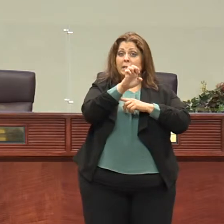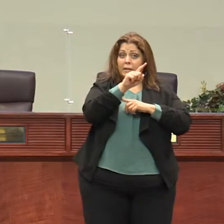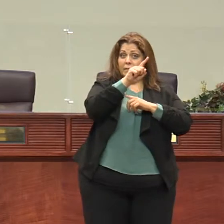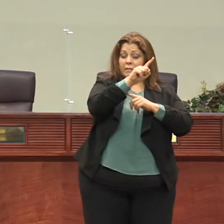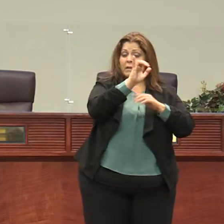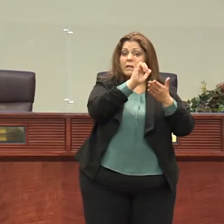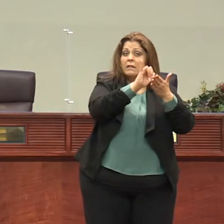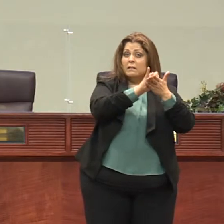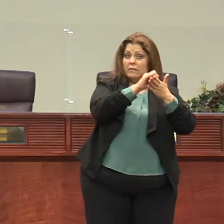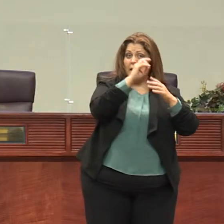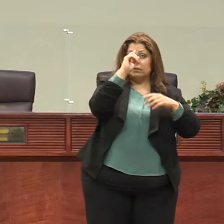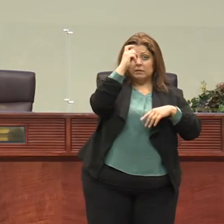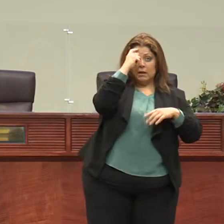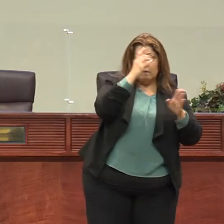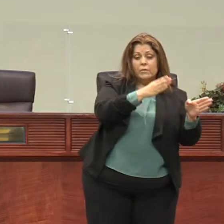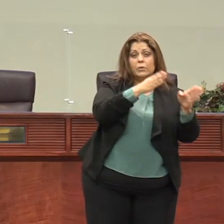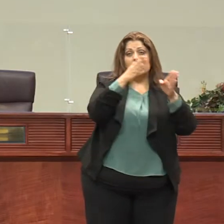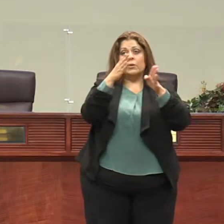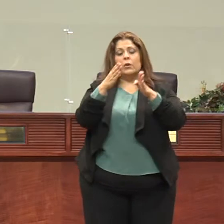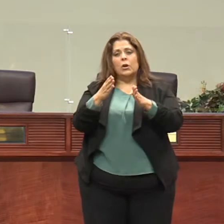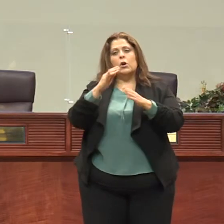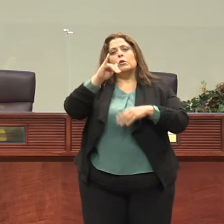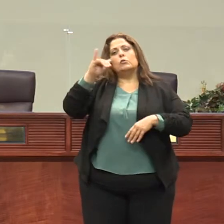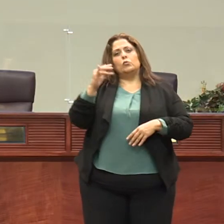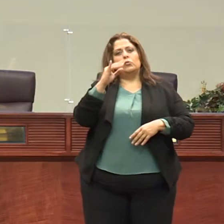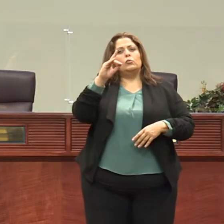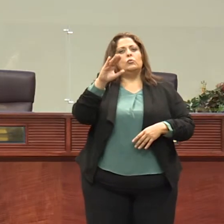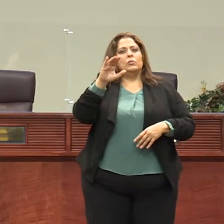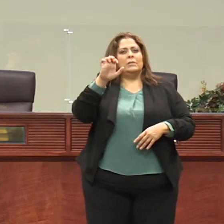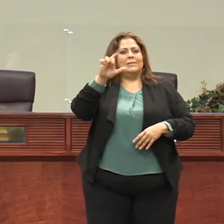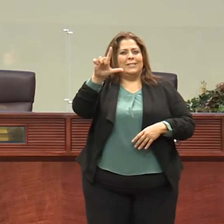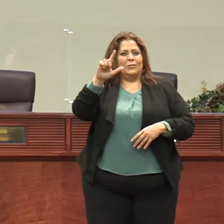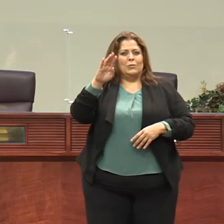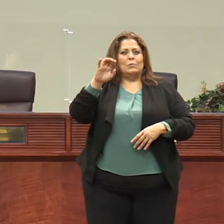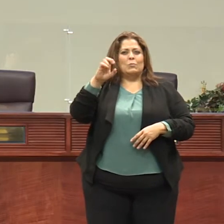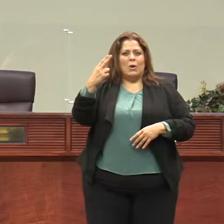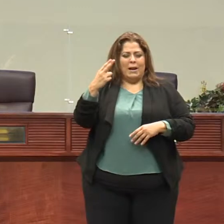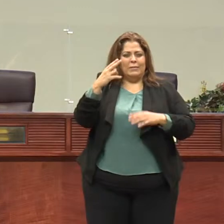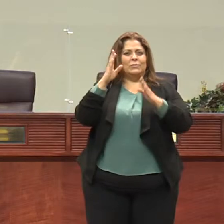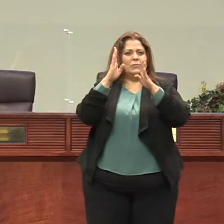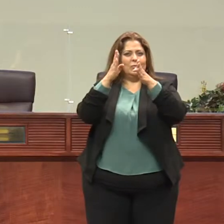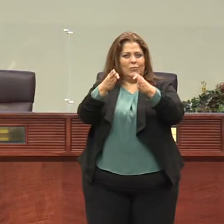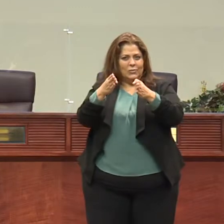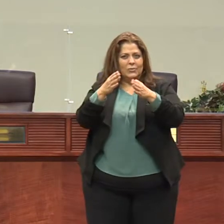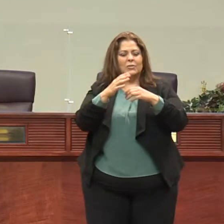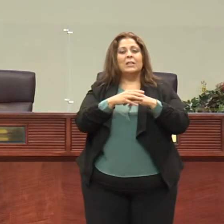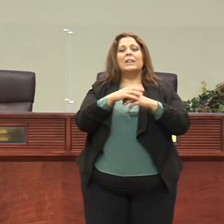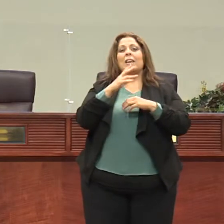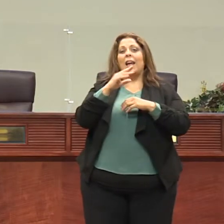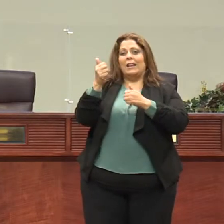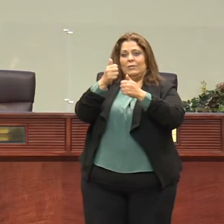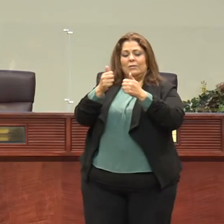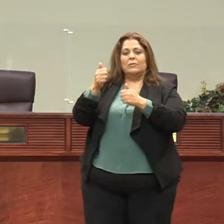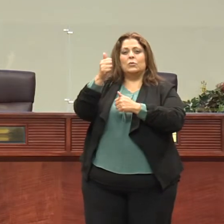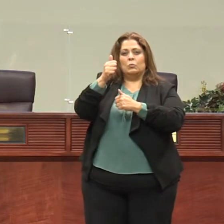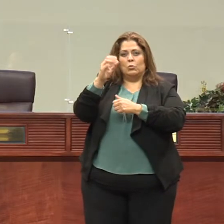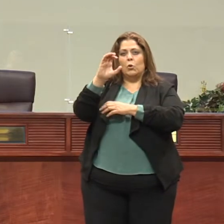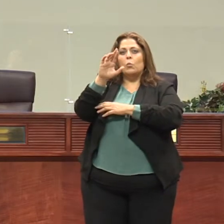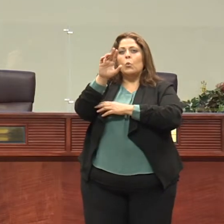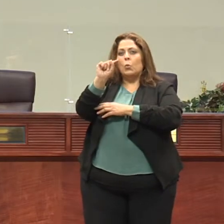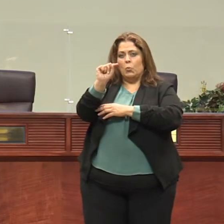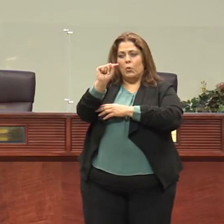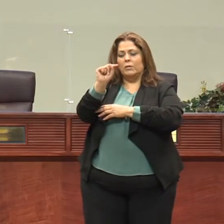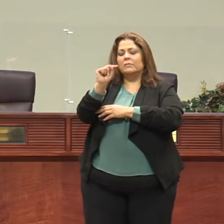then there's the judicial branch. And as such, the Supreme Court, the